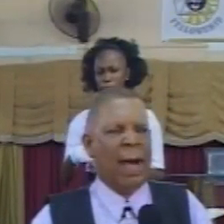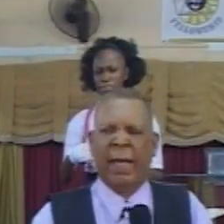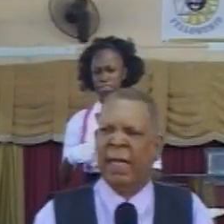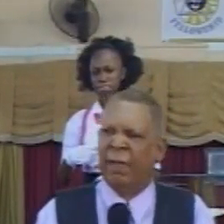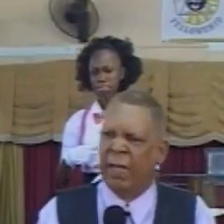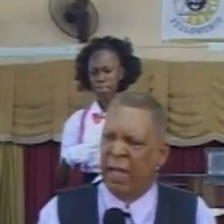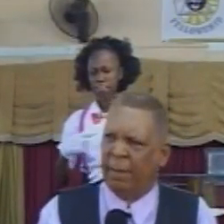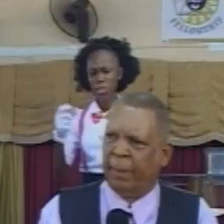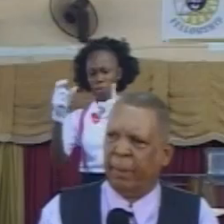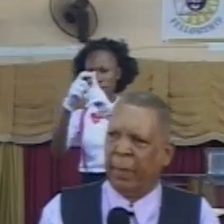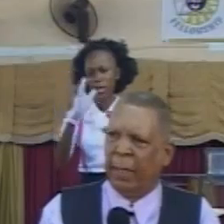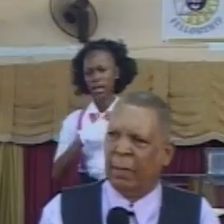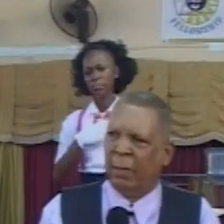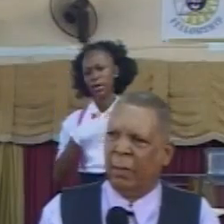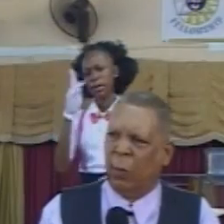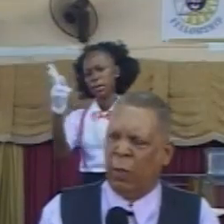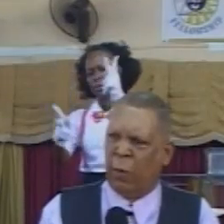At the end of the day,